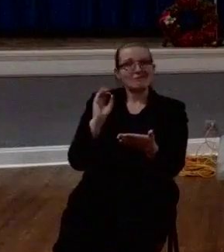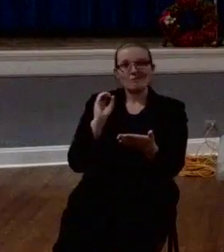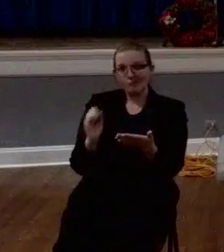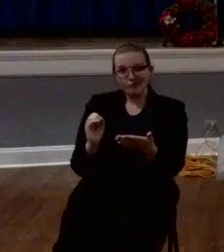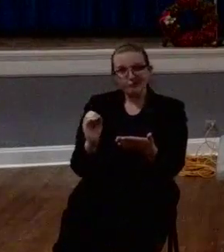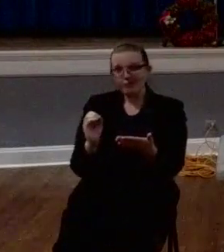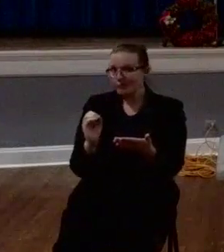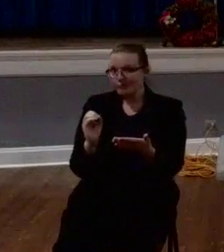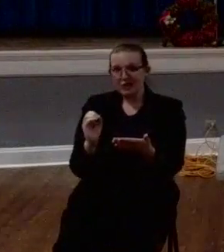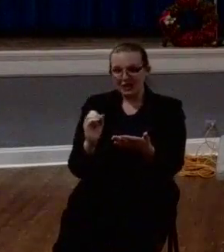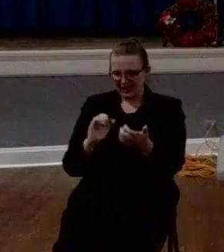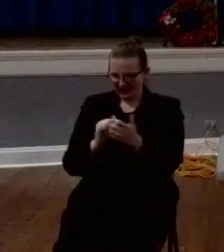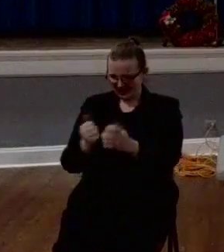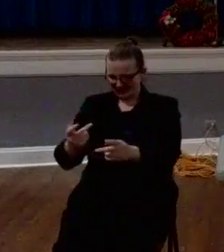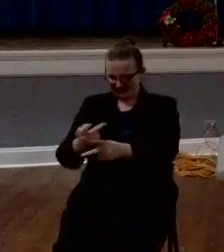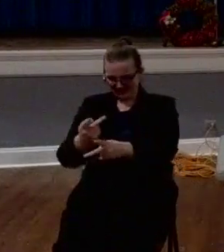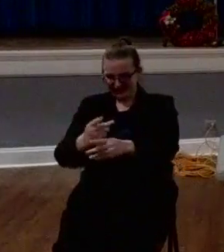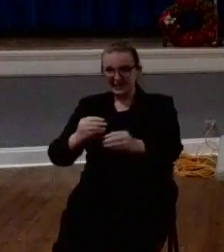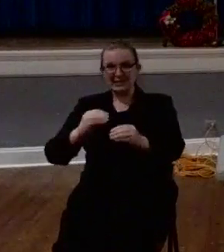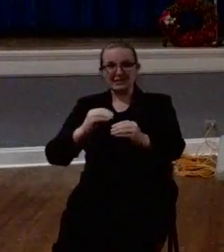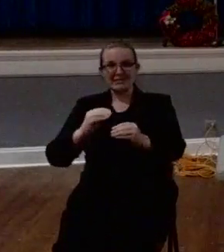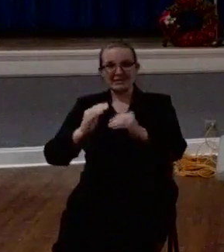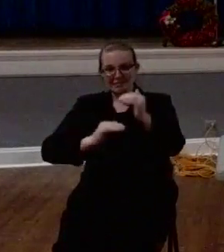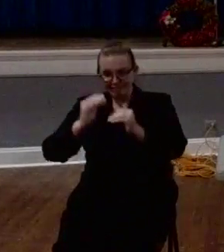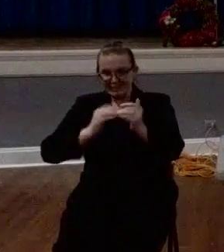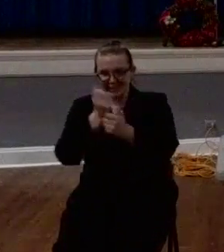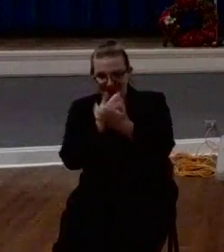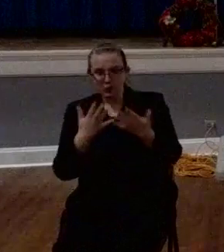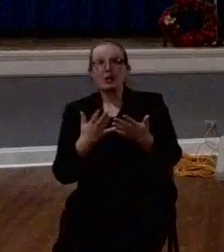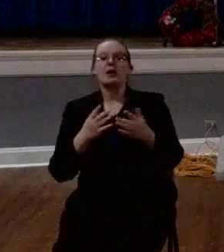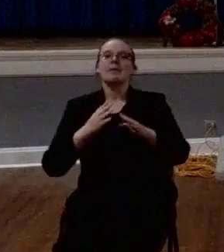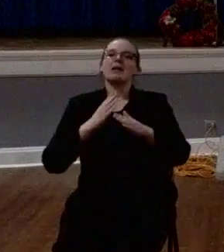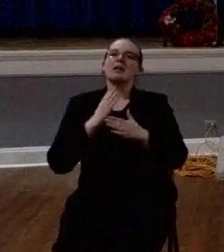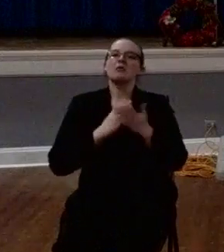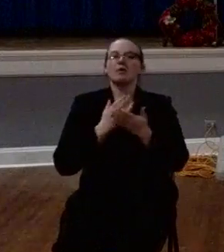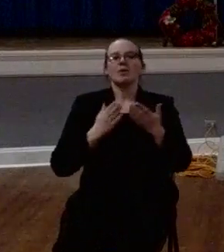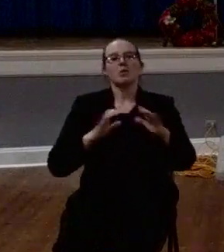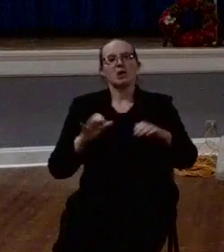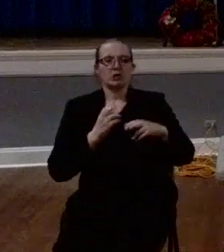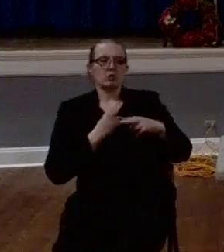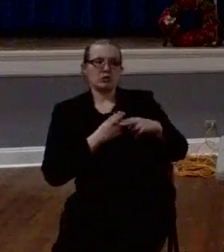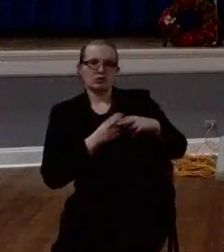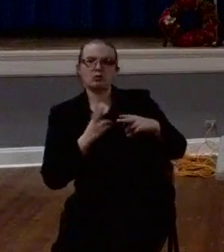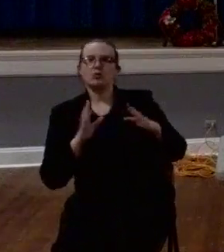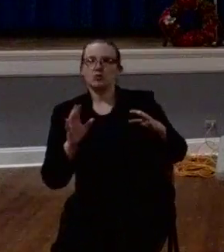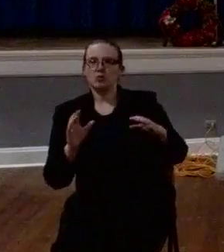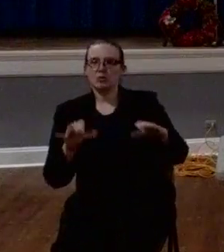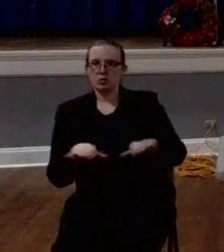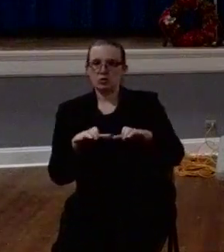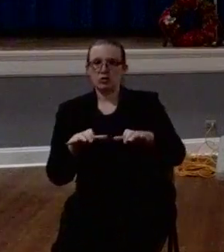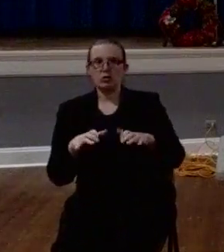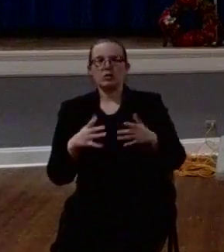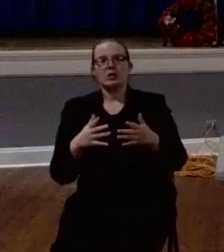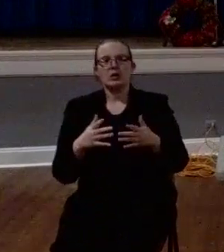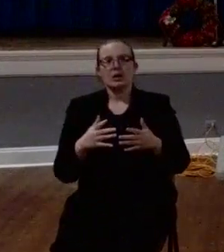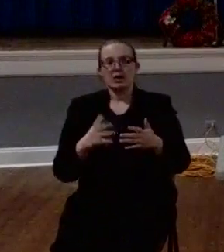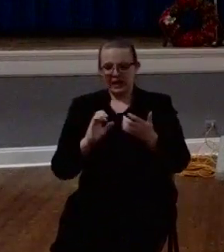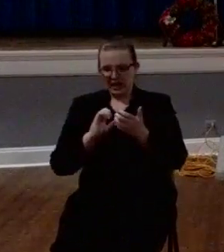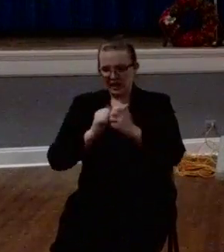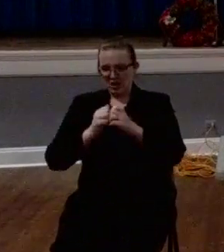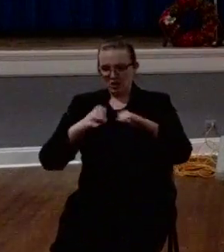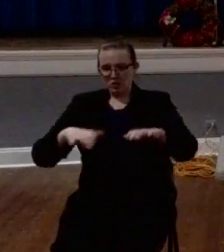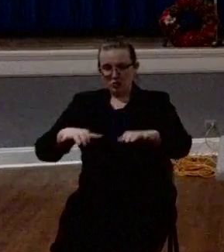to figure out how we're going to build all of this. But there's some other things that we can do in the interim. So we're looking to a collaborative process to figure out how we can